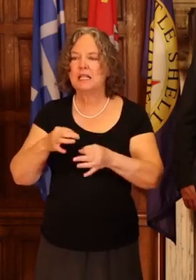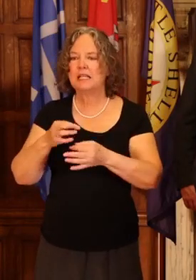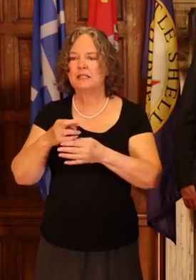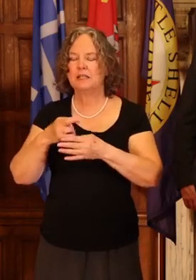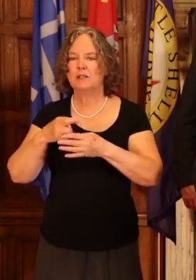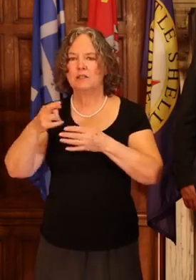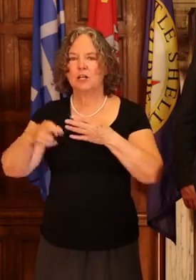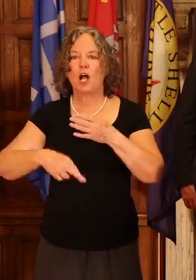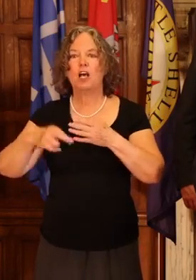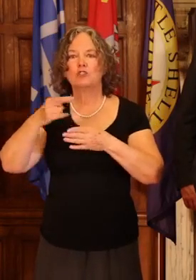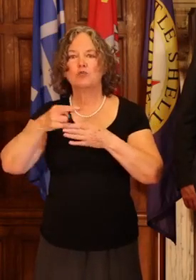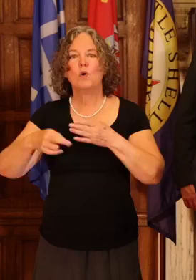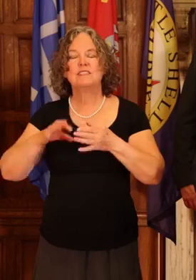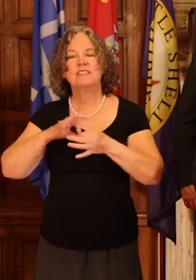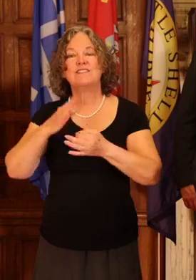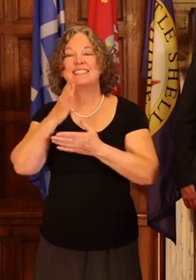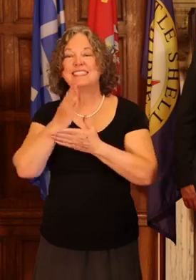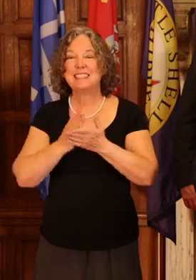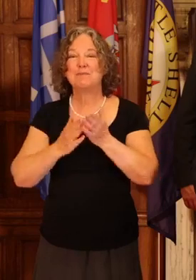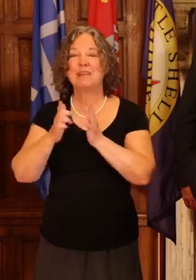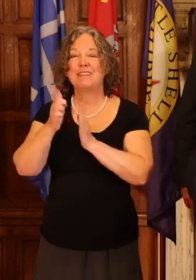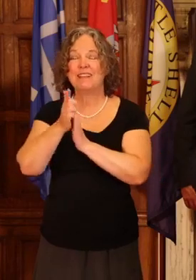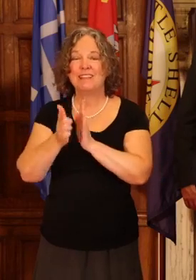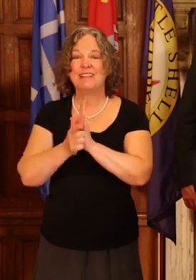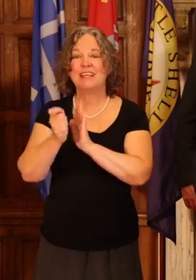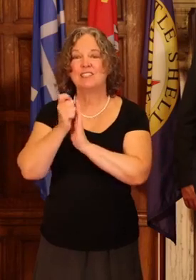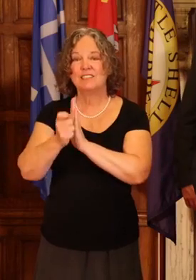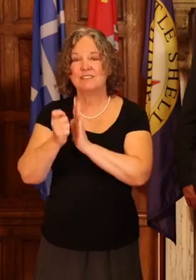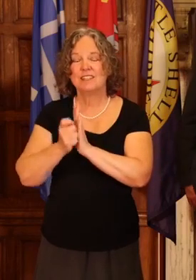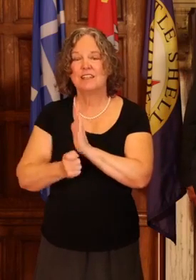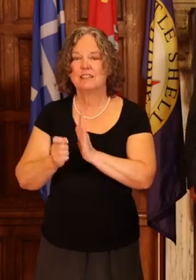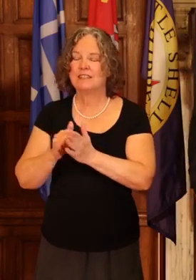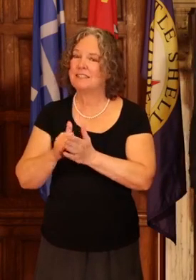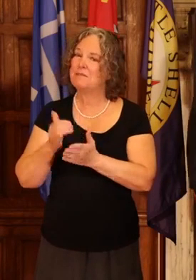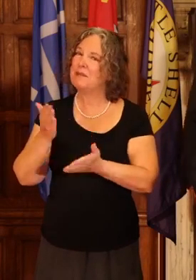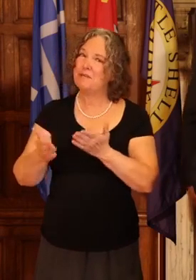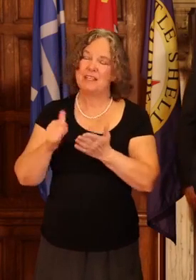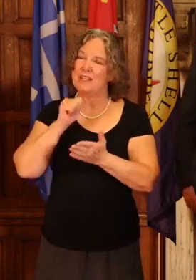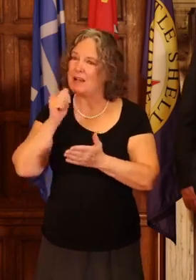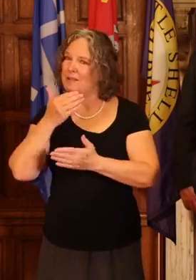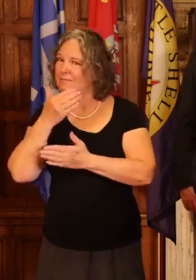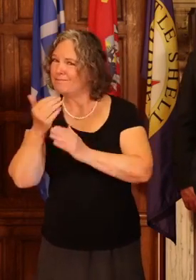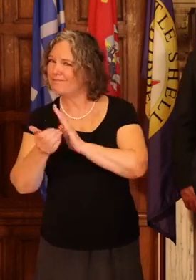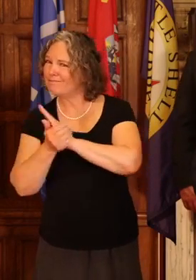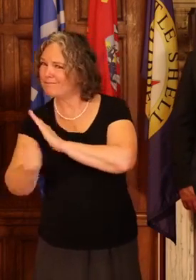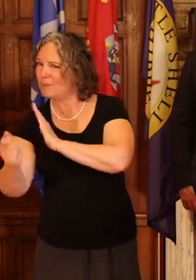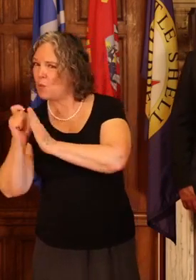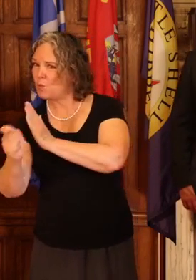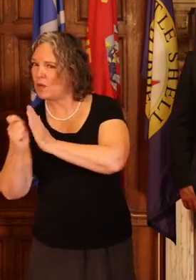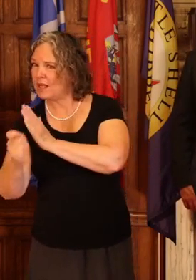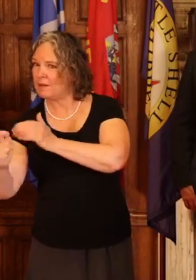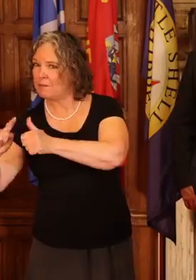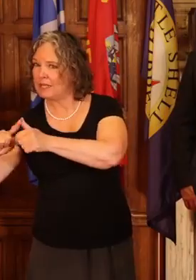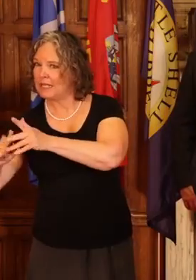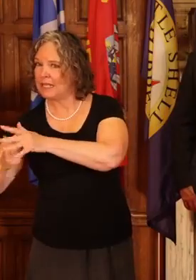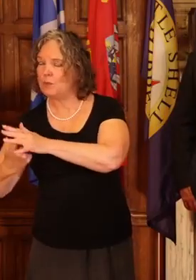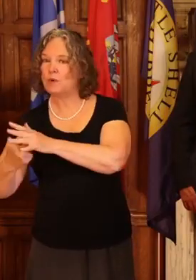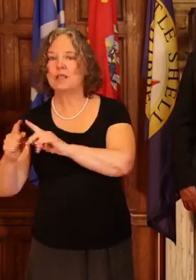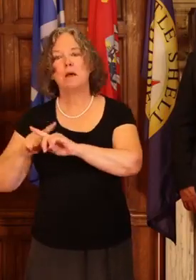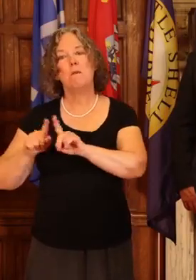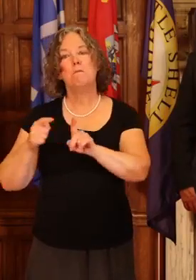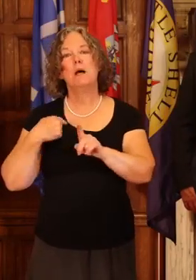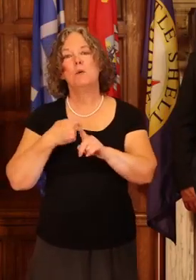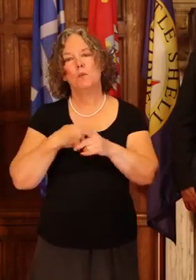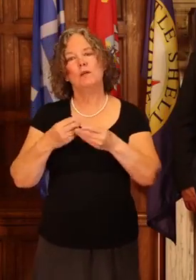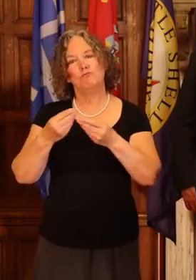pieces of legislation that probably weren't the best drafted at first, but I think we came up with a really good solution that